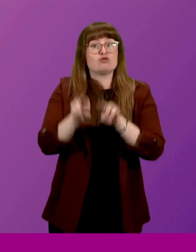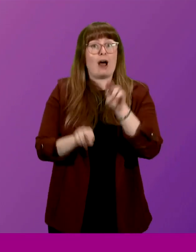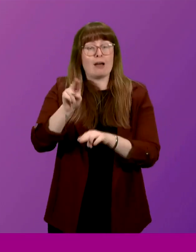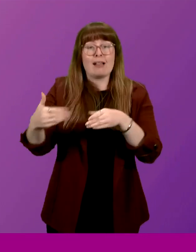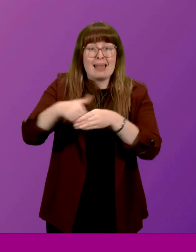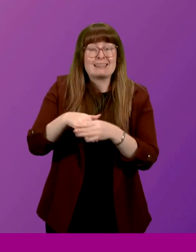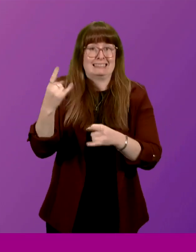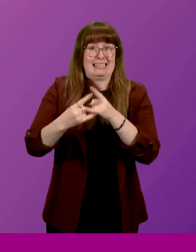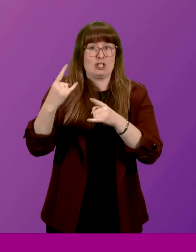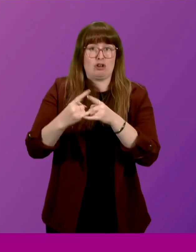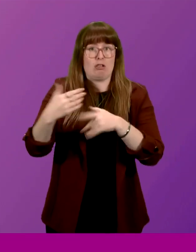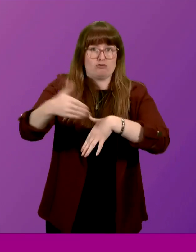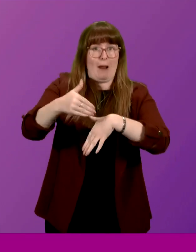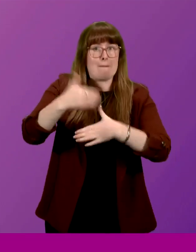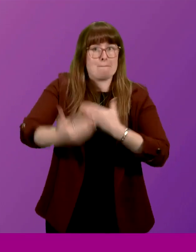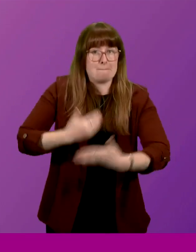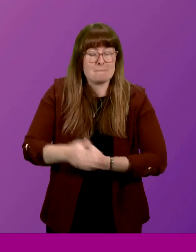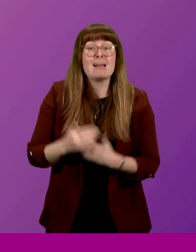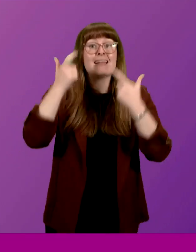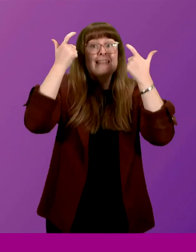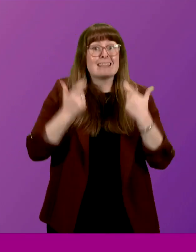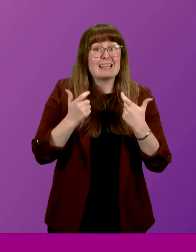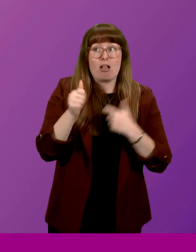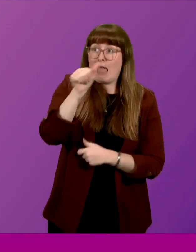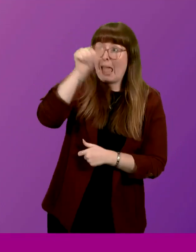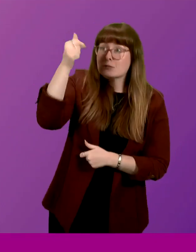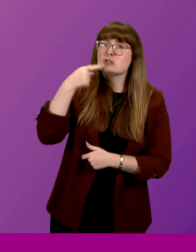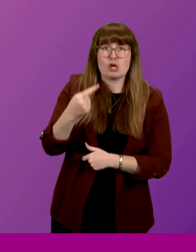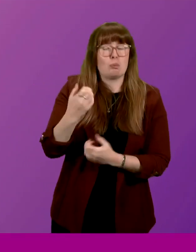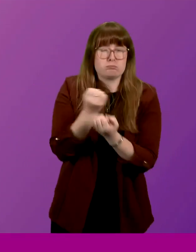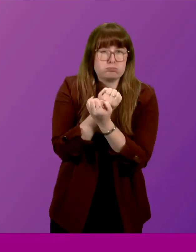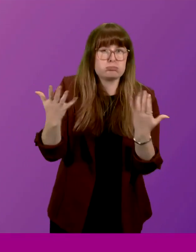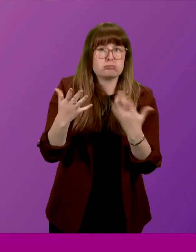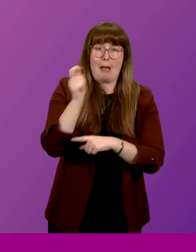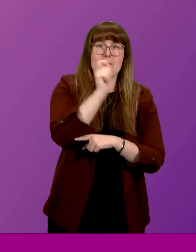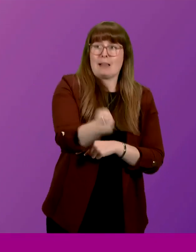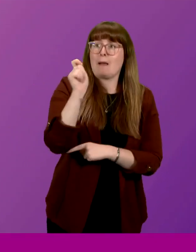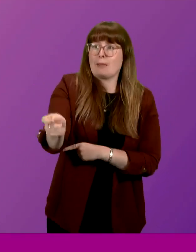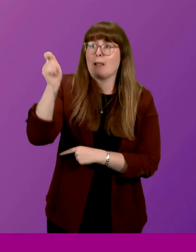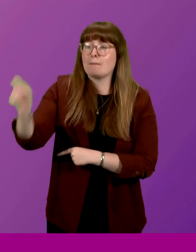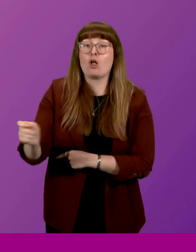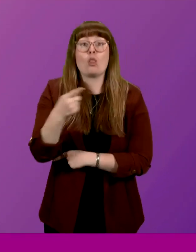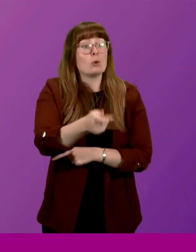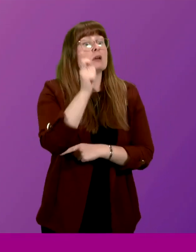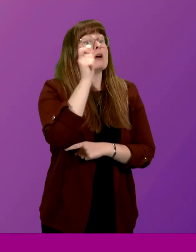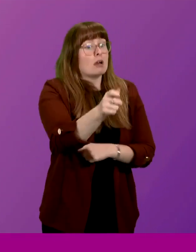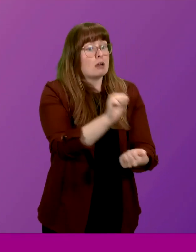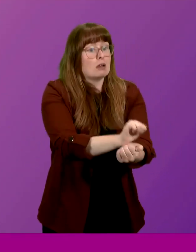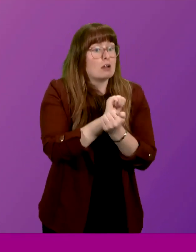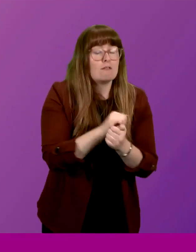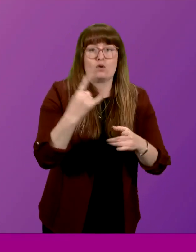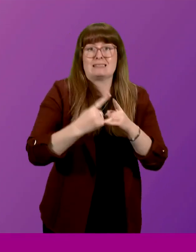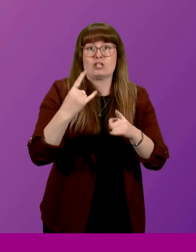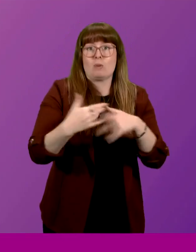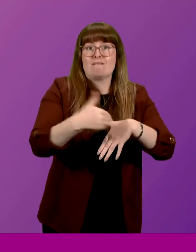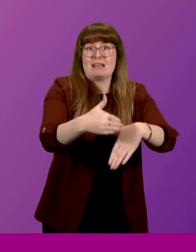sexual offences. Legal experts say this could trigger multiple appeals by those convicted of sexual offences.